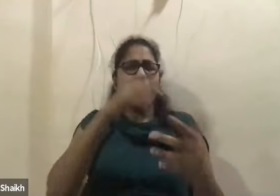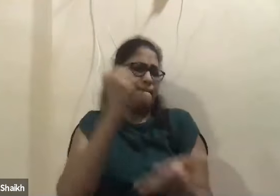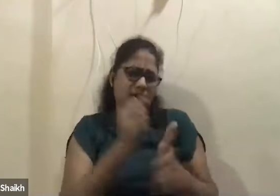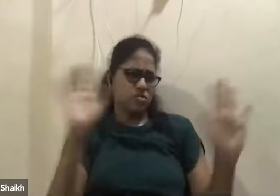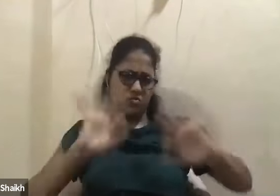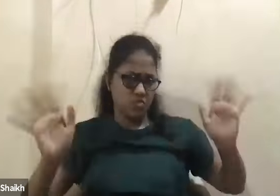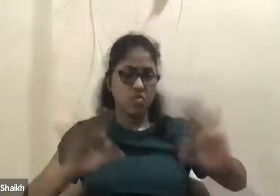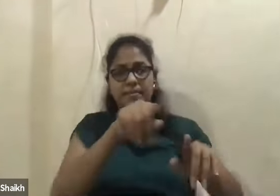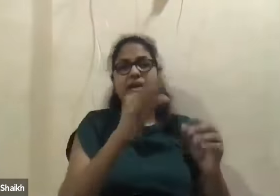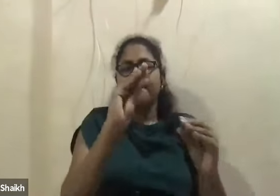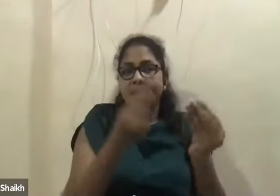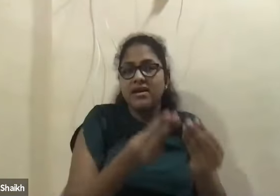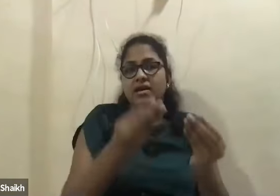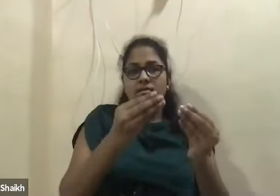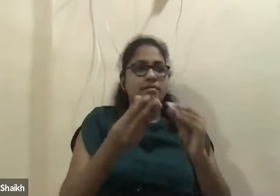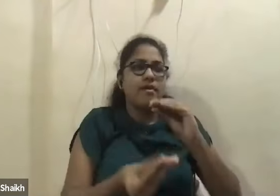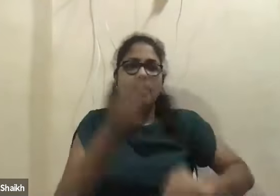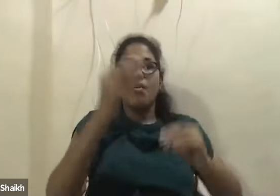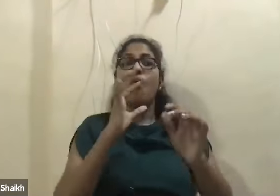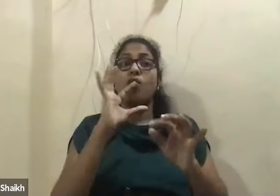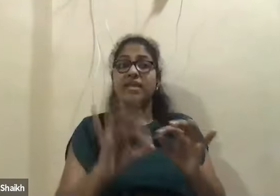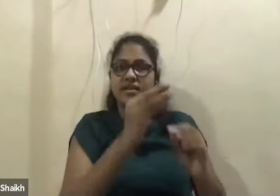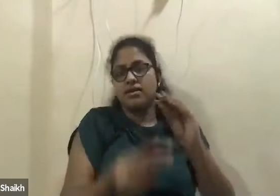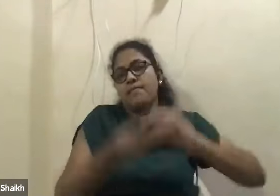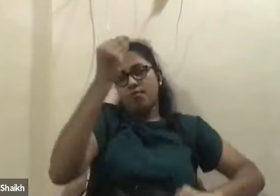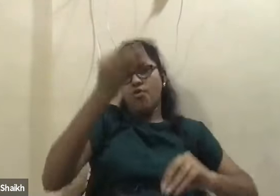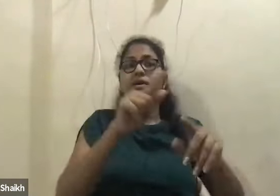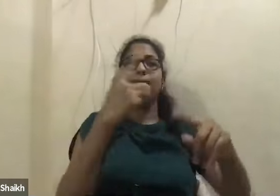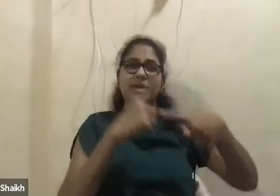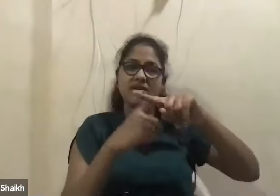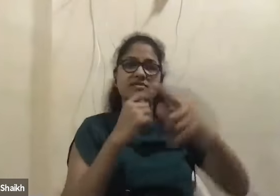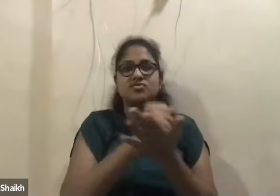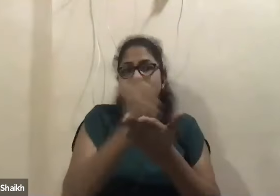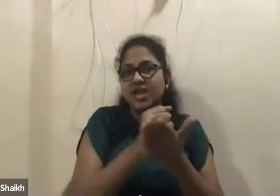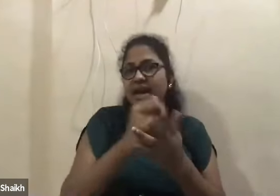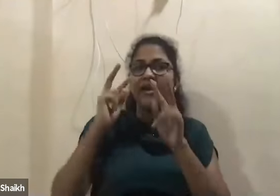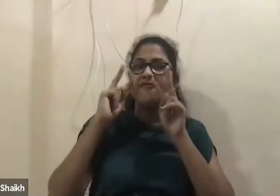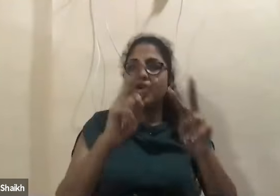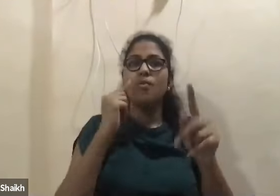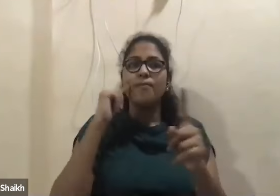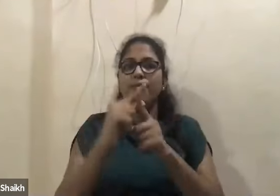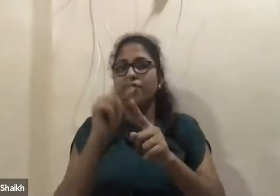increases the credibility of it. And you have two witnesses who are not the, beneficiaries. Okay.